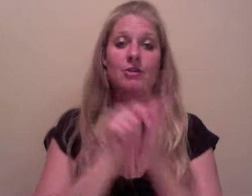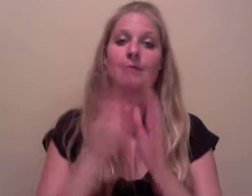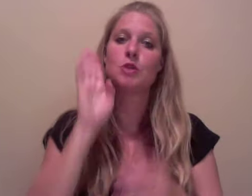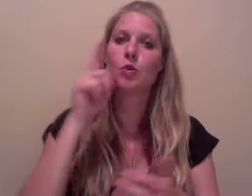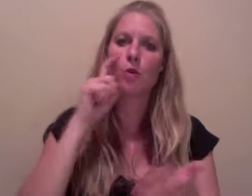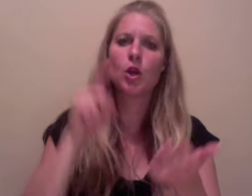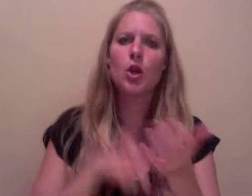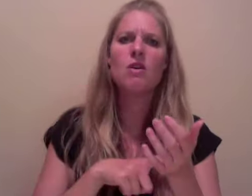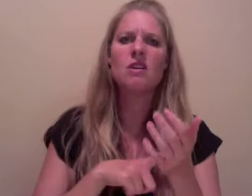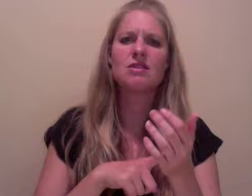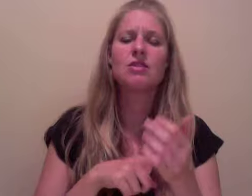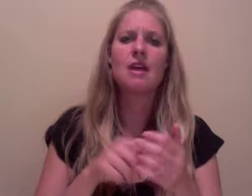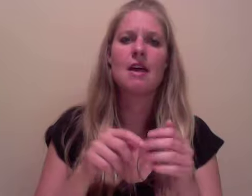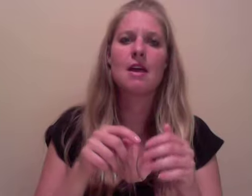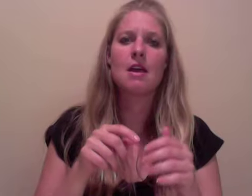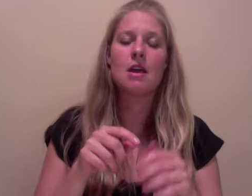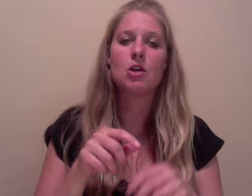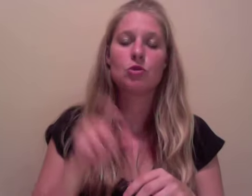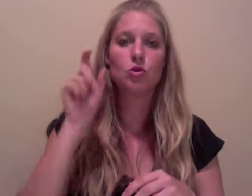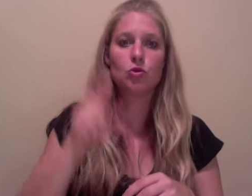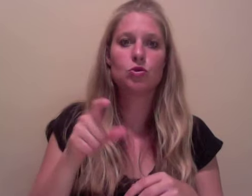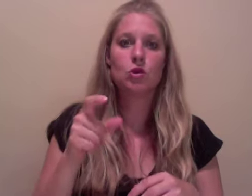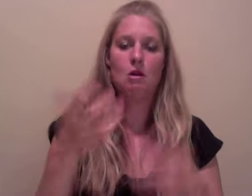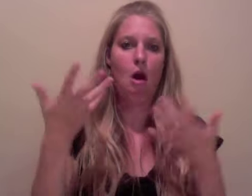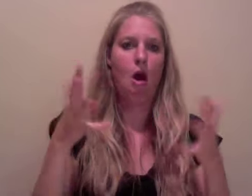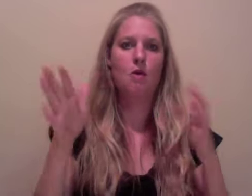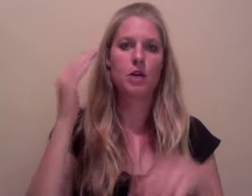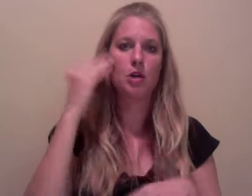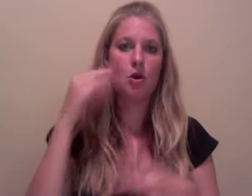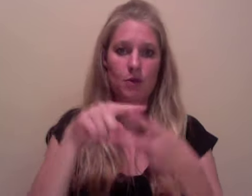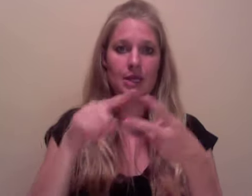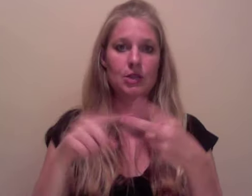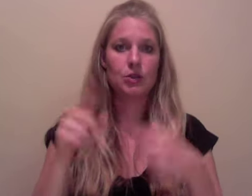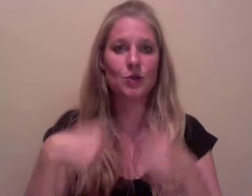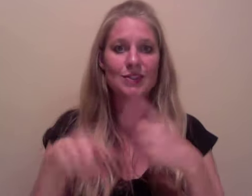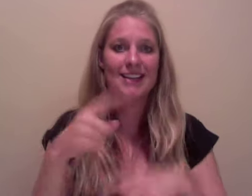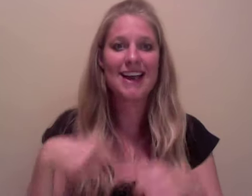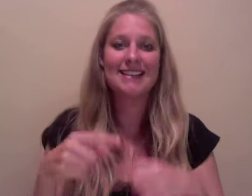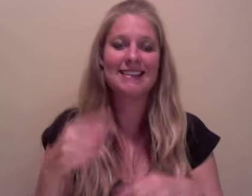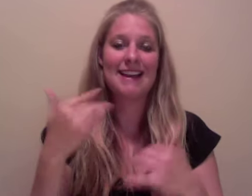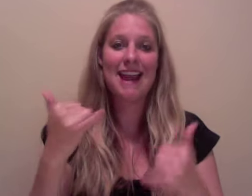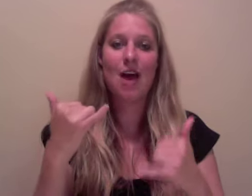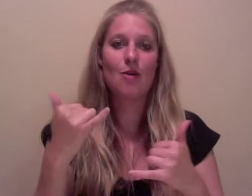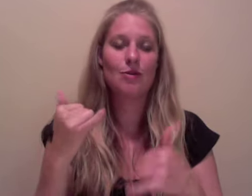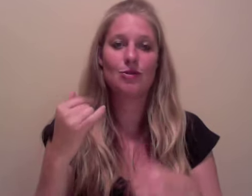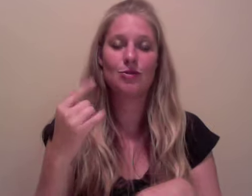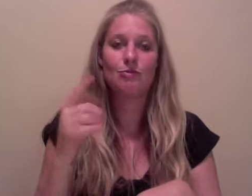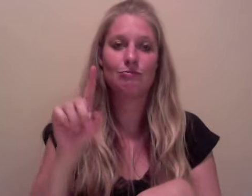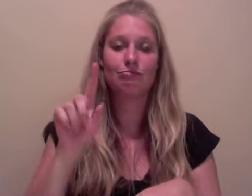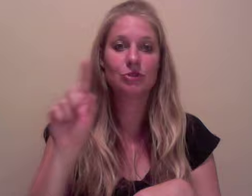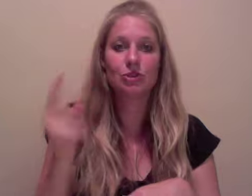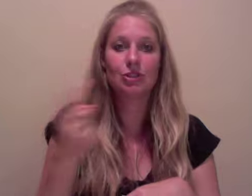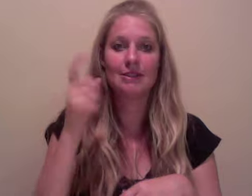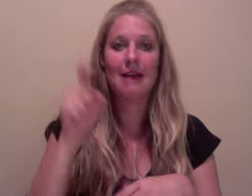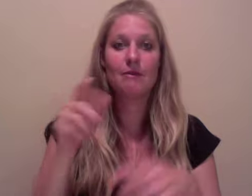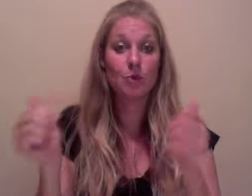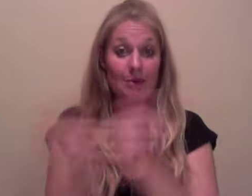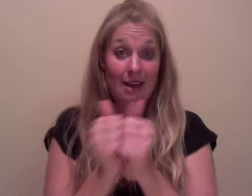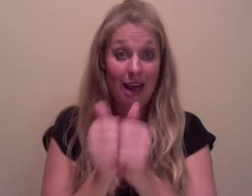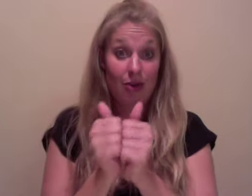shape. So if you looked at the other videotapes, you will notice that you should already know these 2 signs, and now you just have